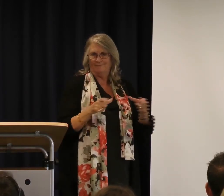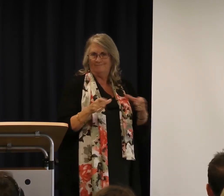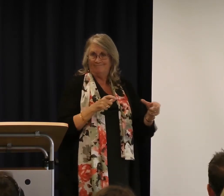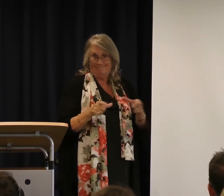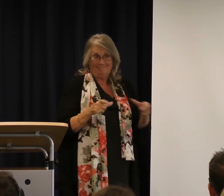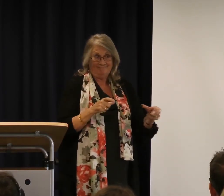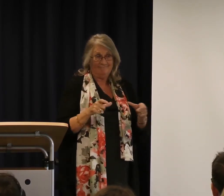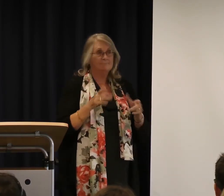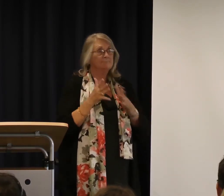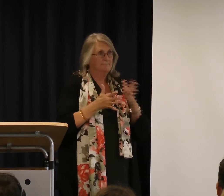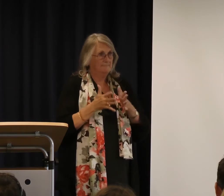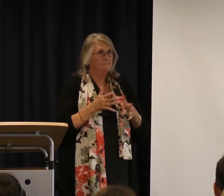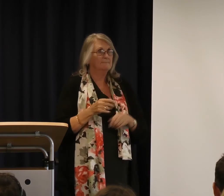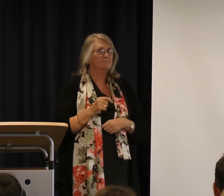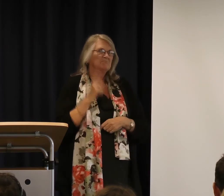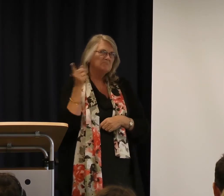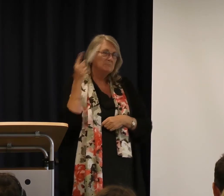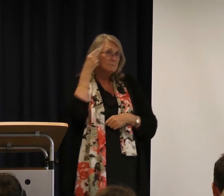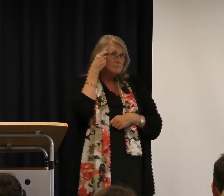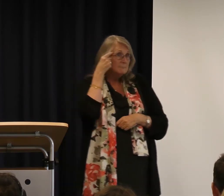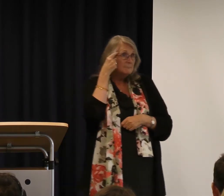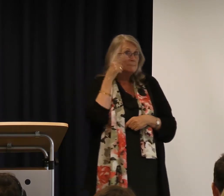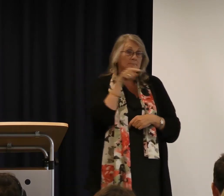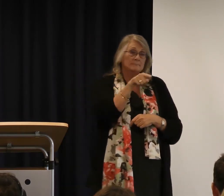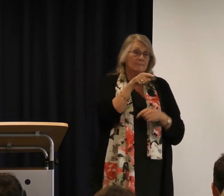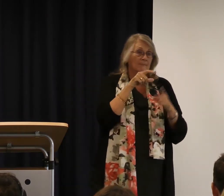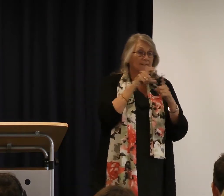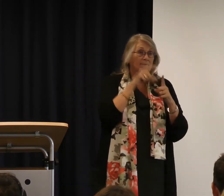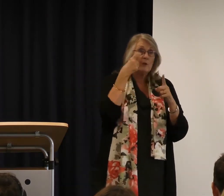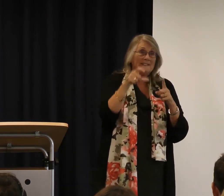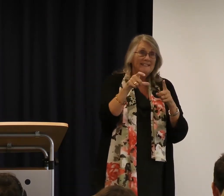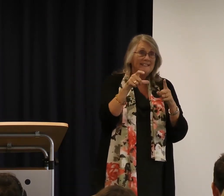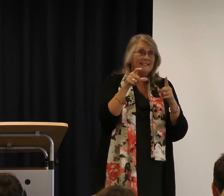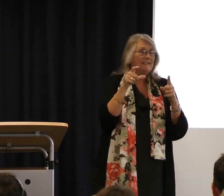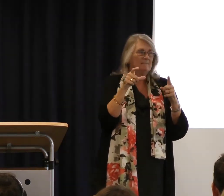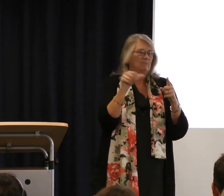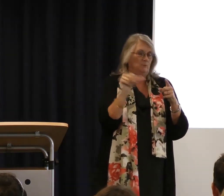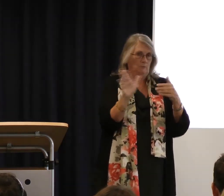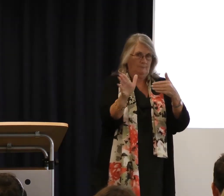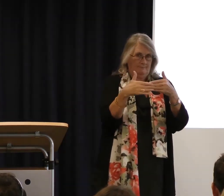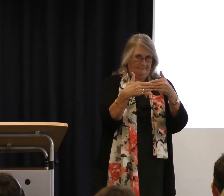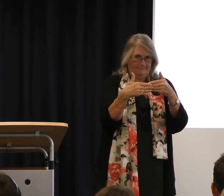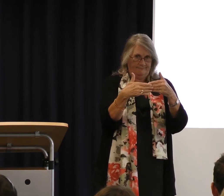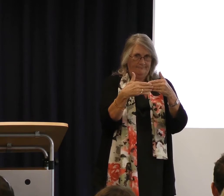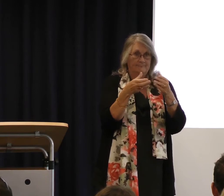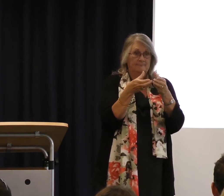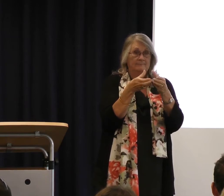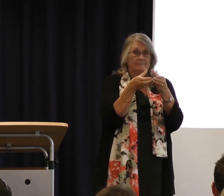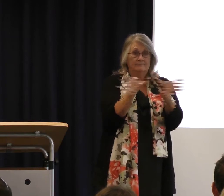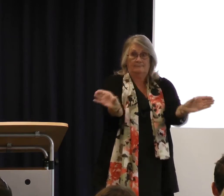take control of our own lives. So John considered the Deaf Committee